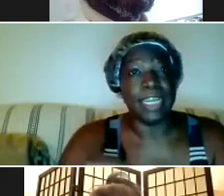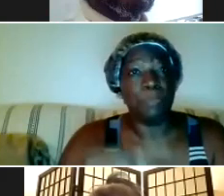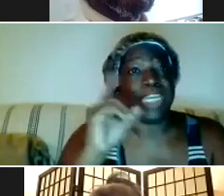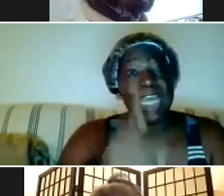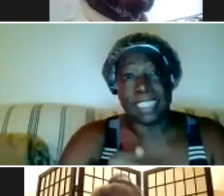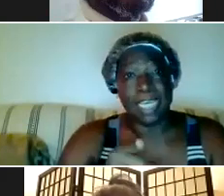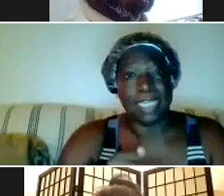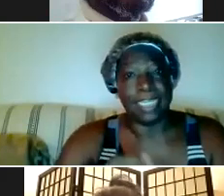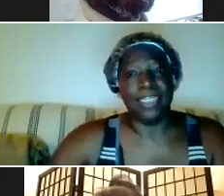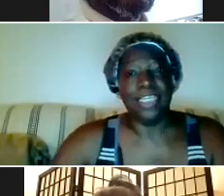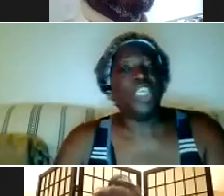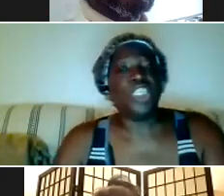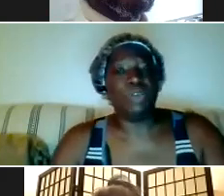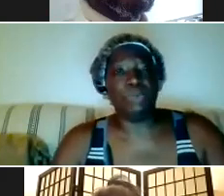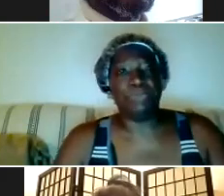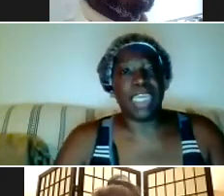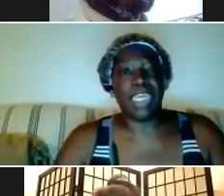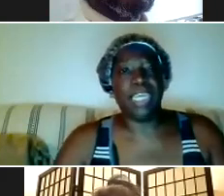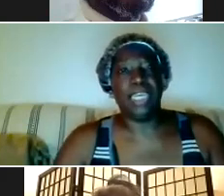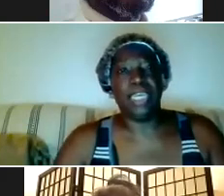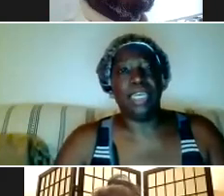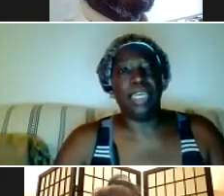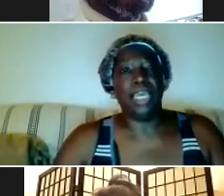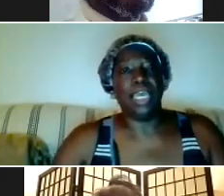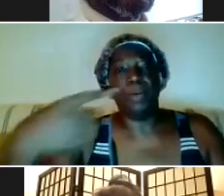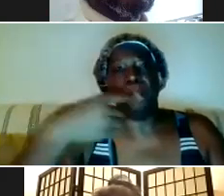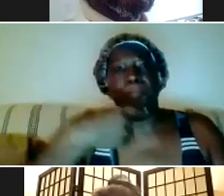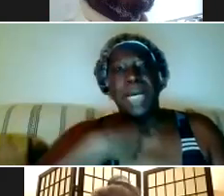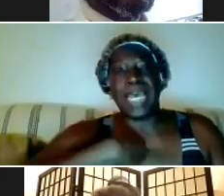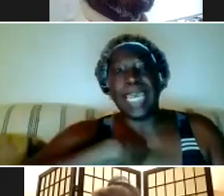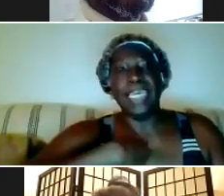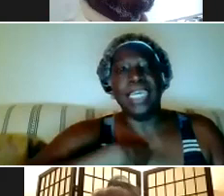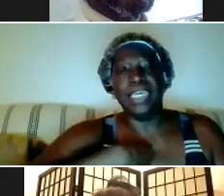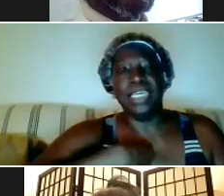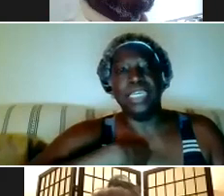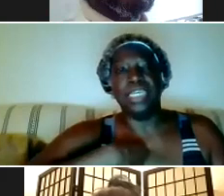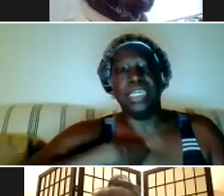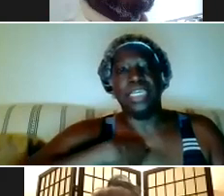included in there, but not signed. So it would be my,